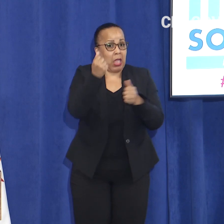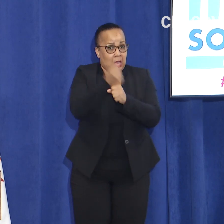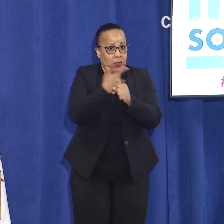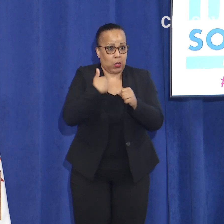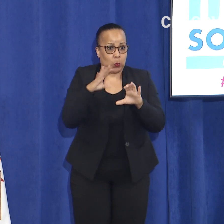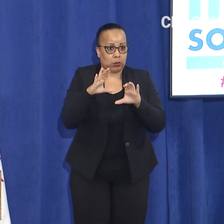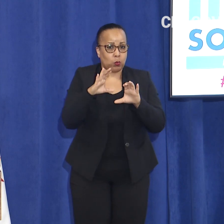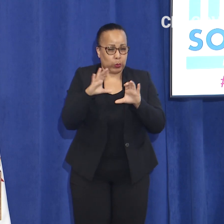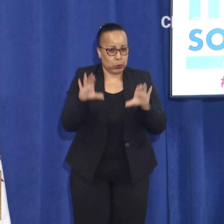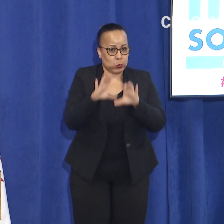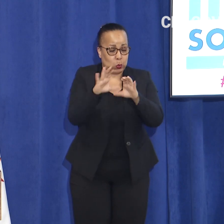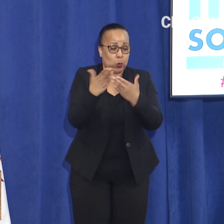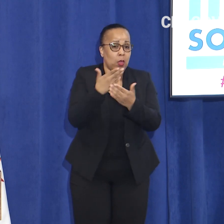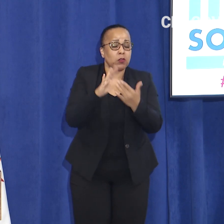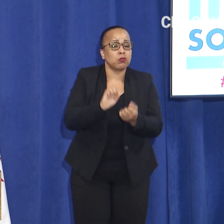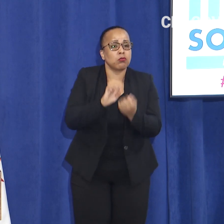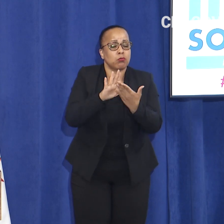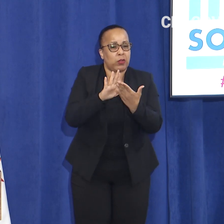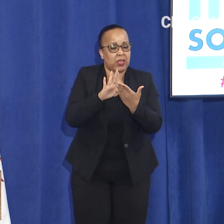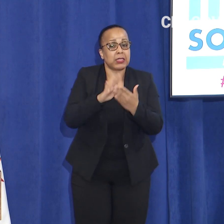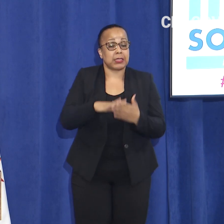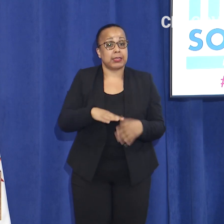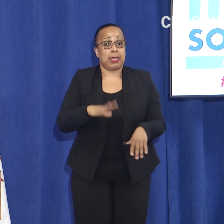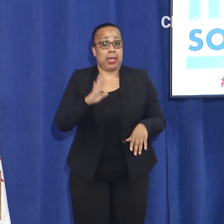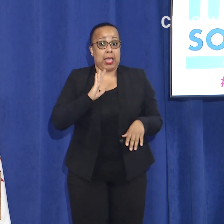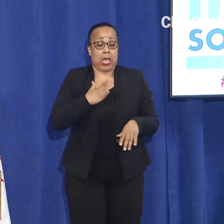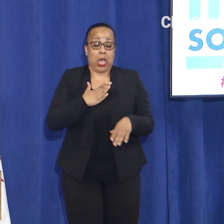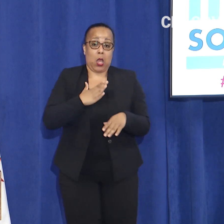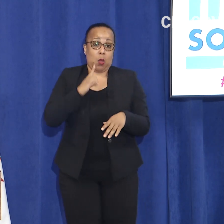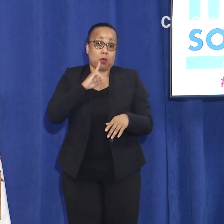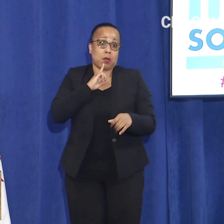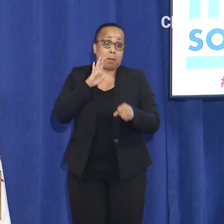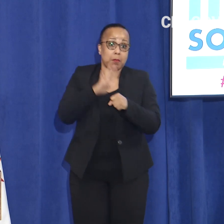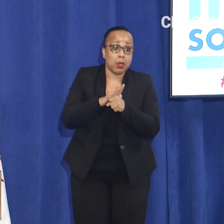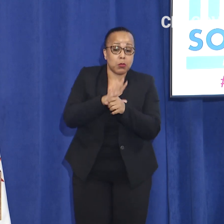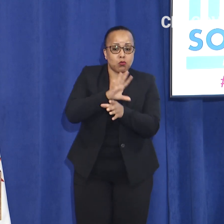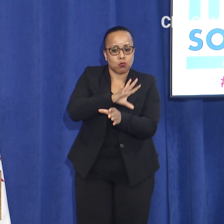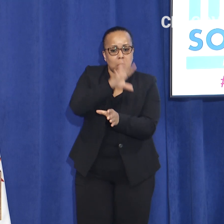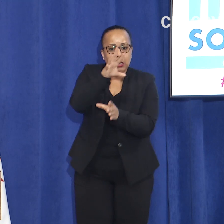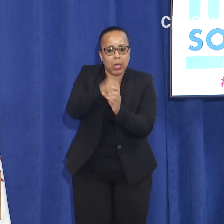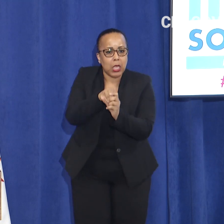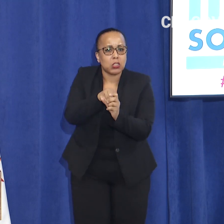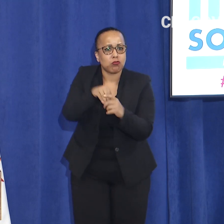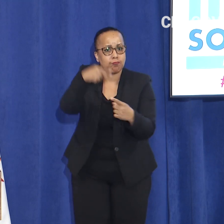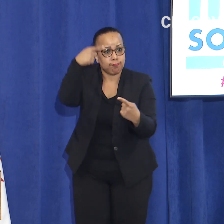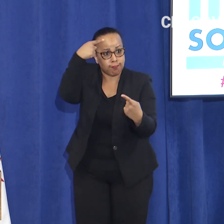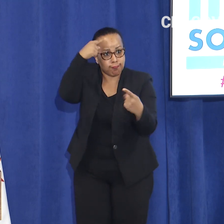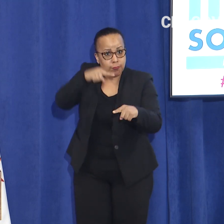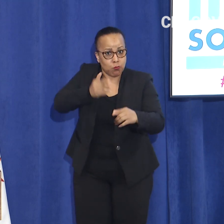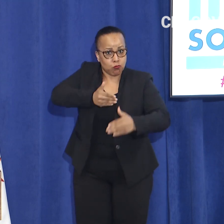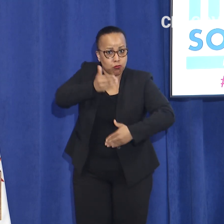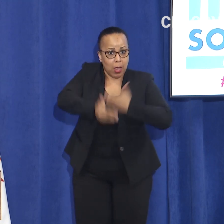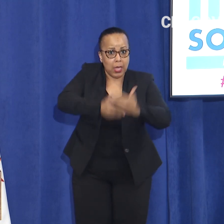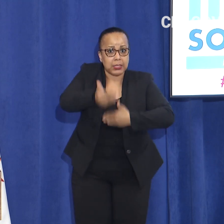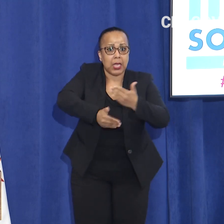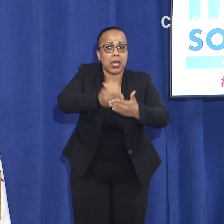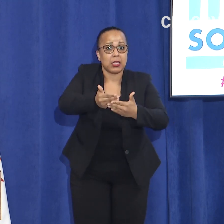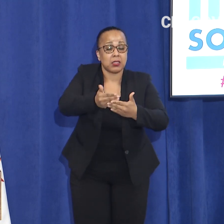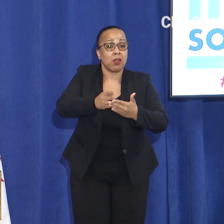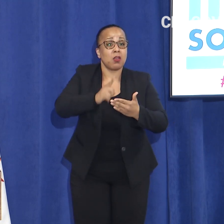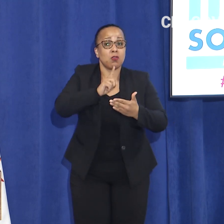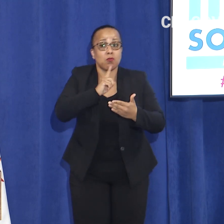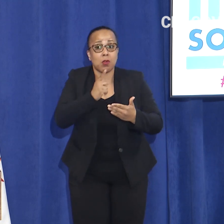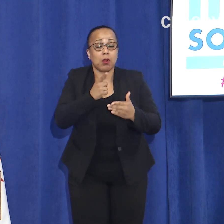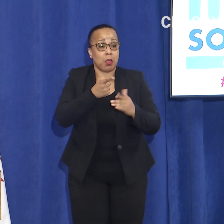whatever challenges we face, as well as our shared commitment to engaging in a collaborative process that draws on a range